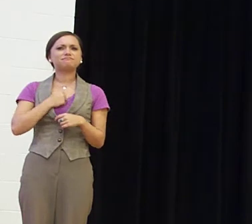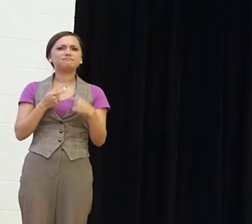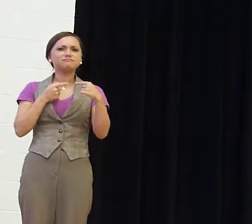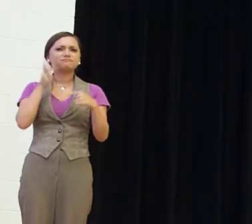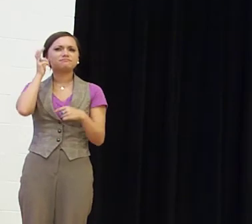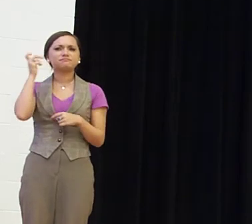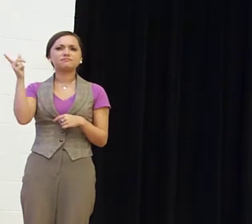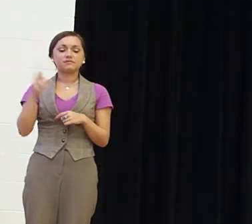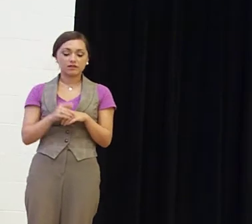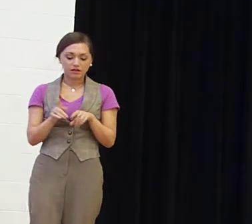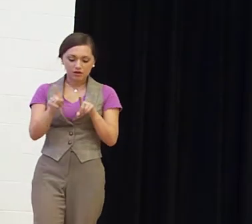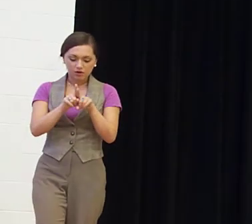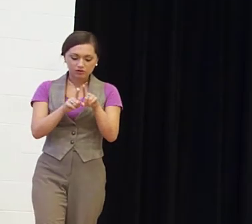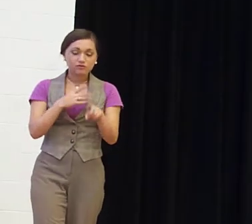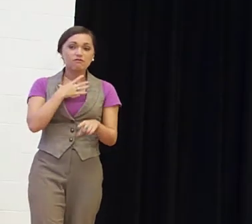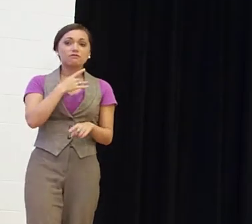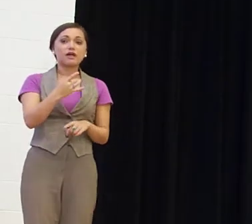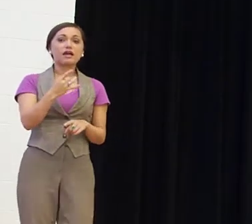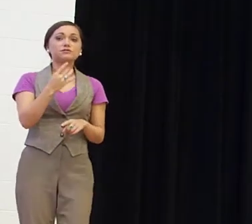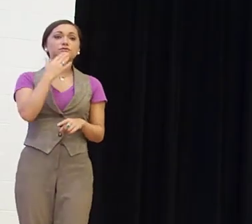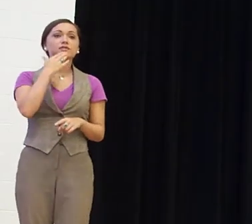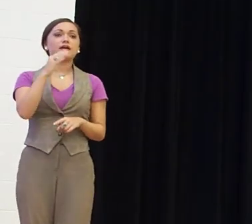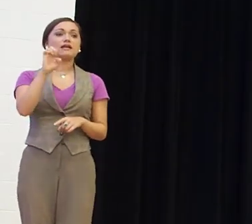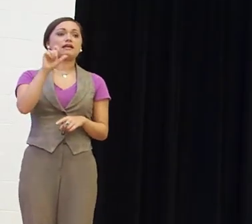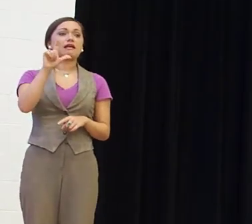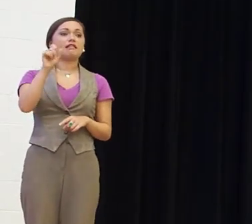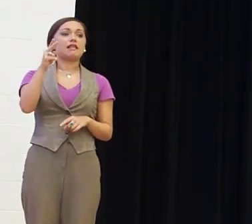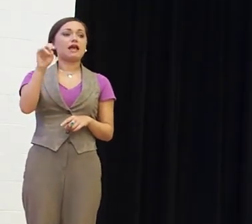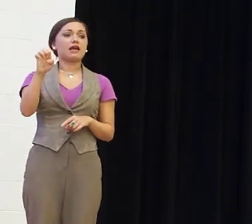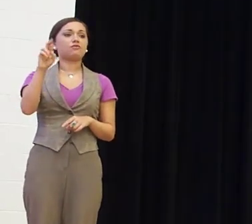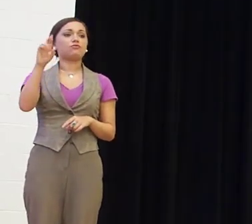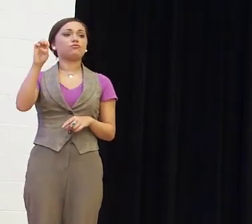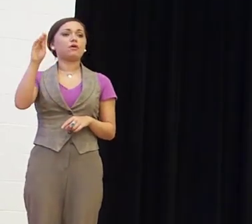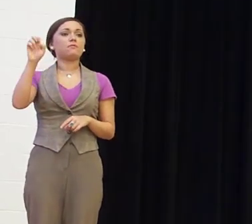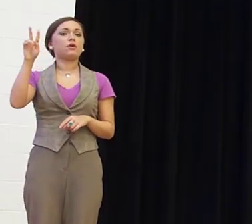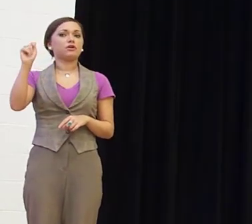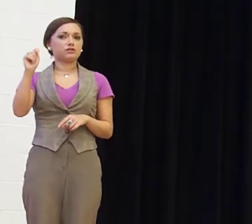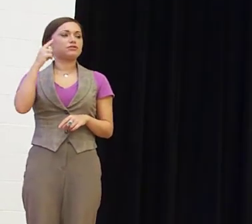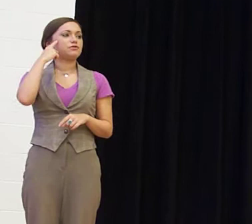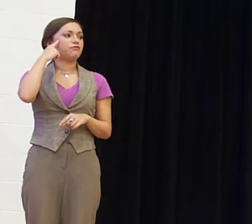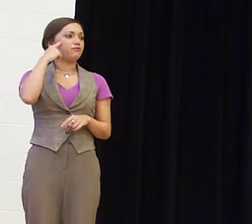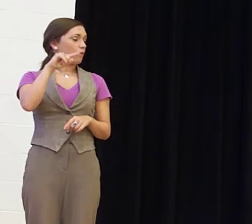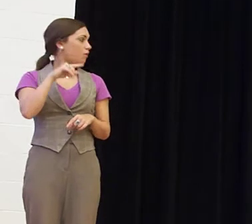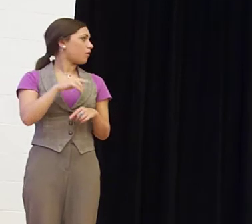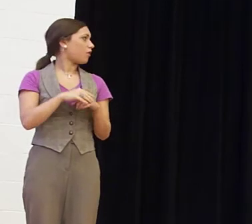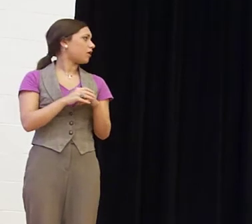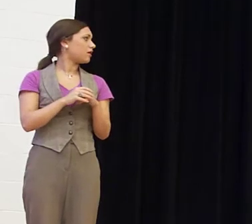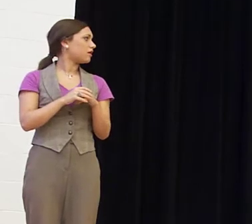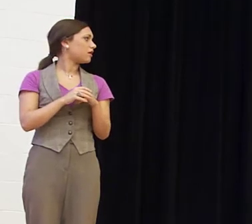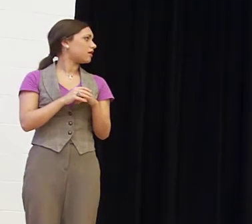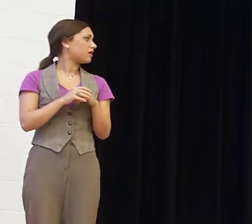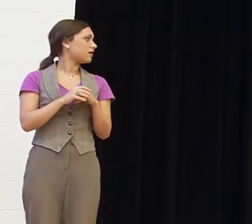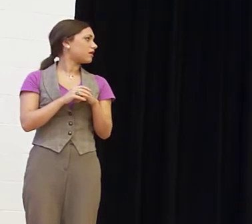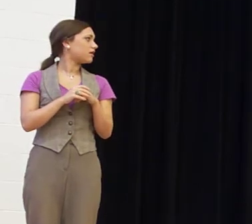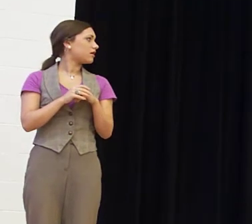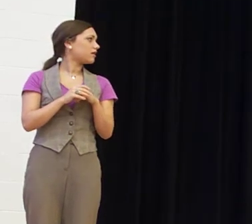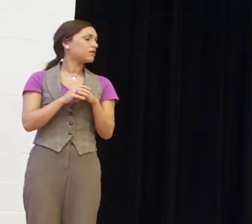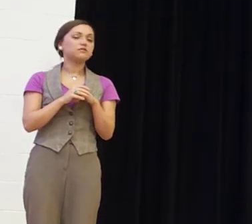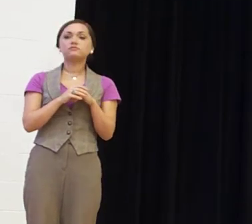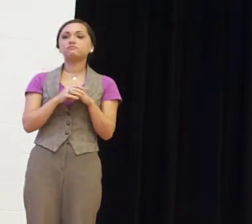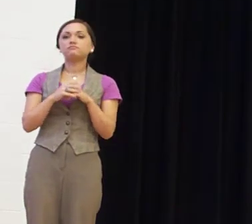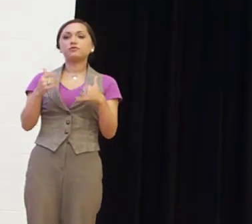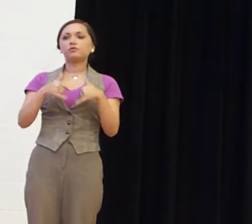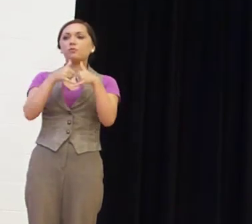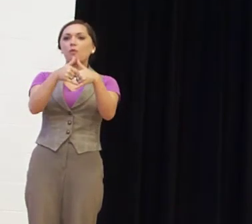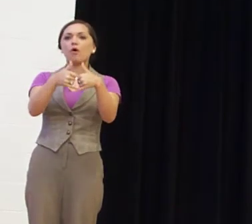I'd also like to thank personally Elaine Roberts, Alveda McKinney, and June Eaton for the MOPD for the work that they've